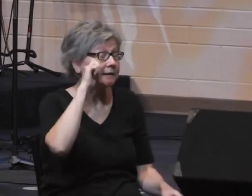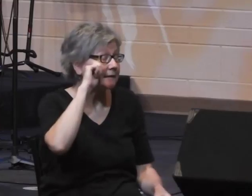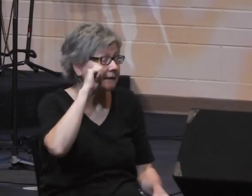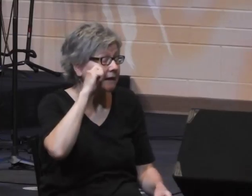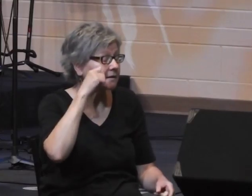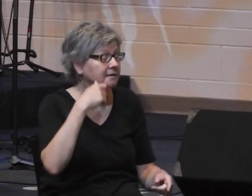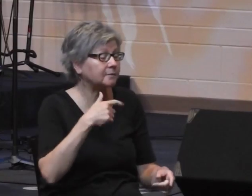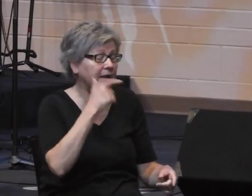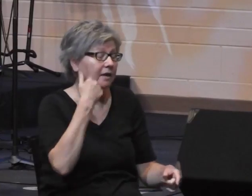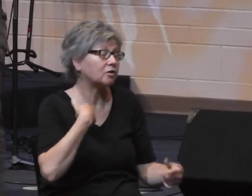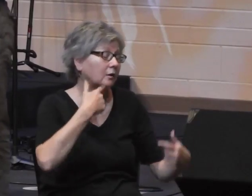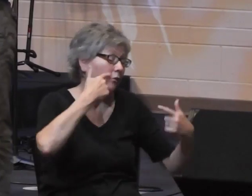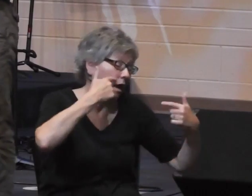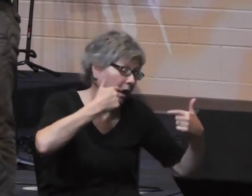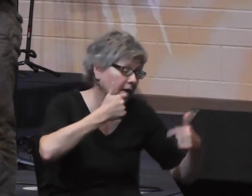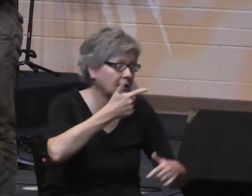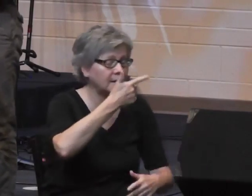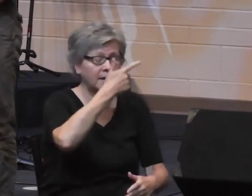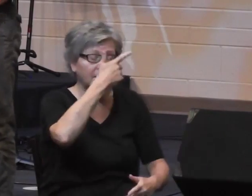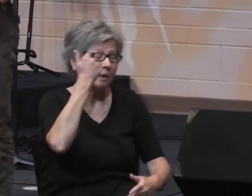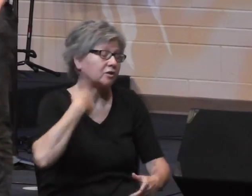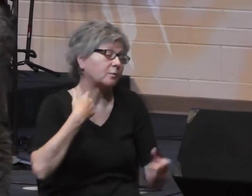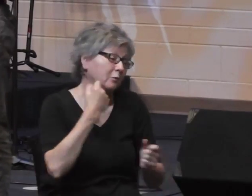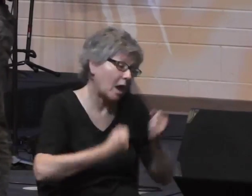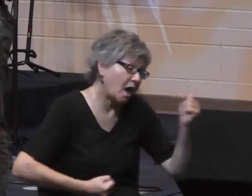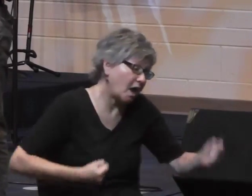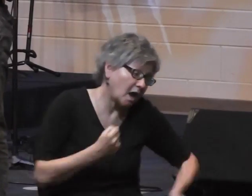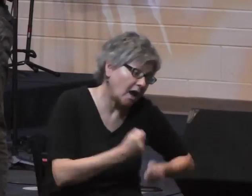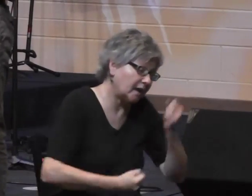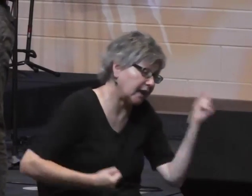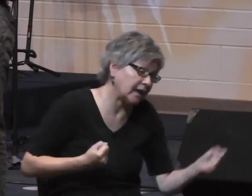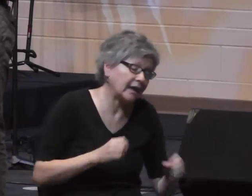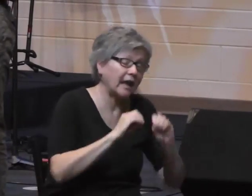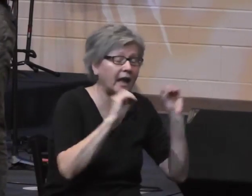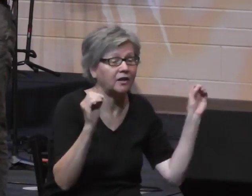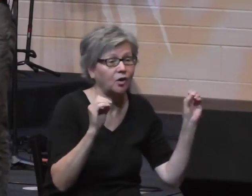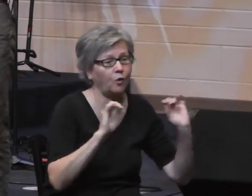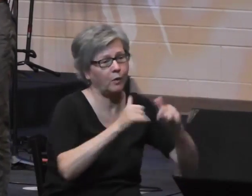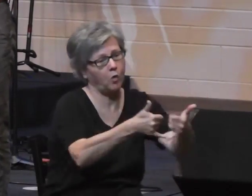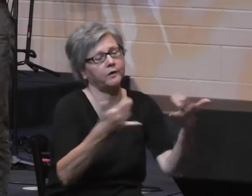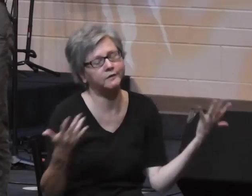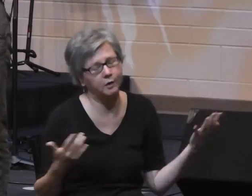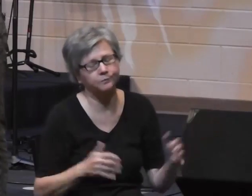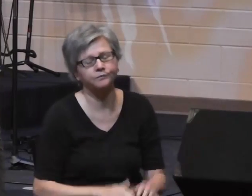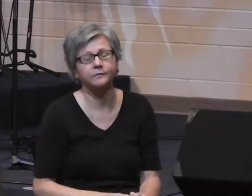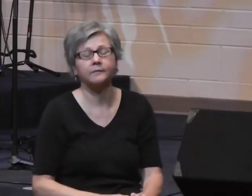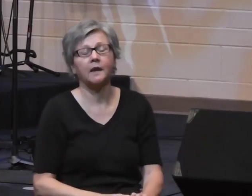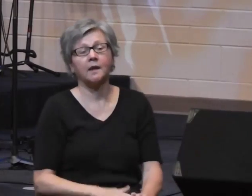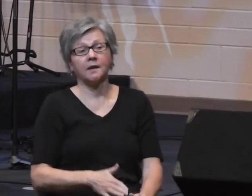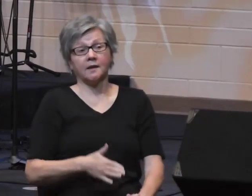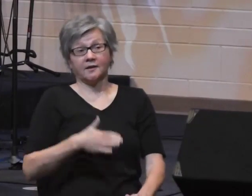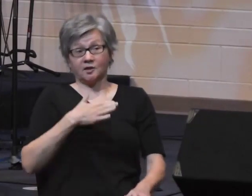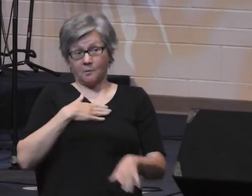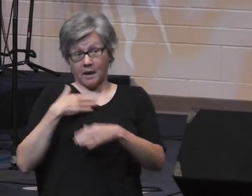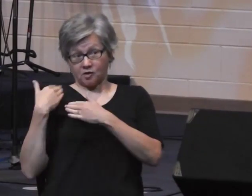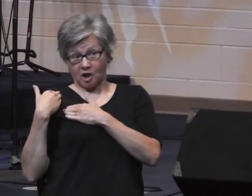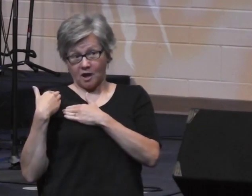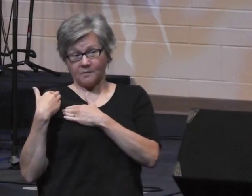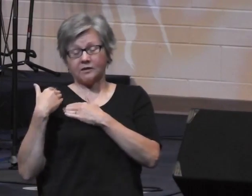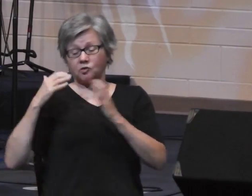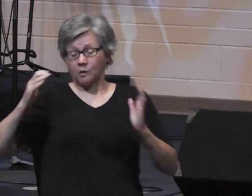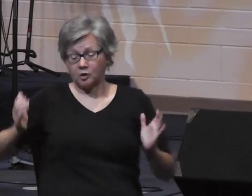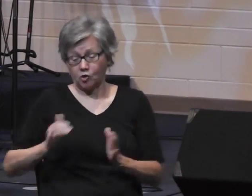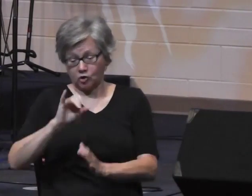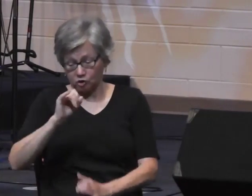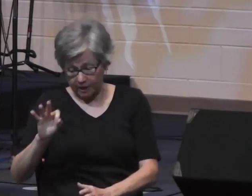30 hours and you don't even get a medal for it. So our job is to get Jeff to the finish line. Well, he's coming into the first